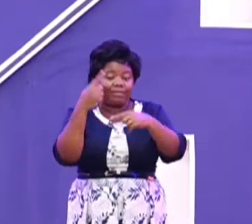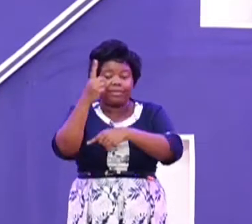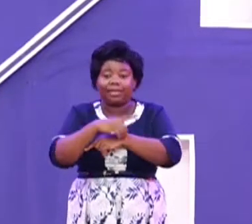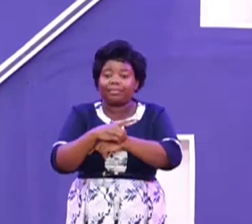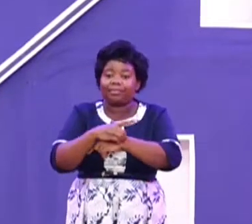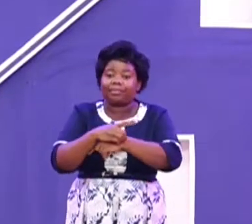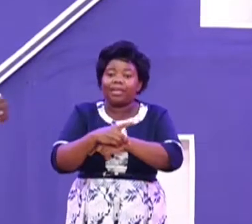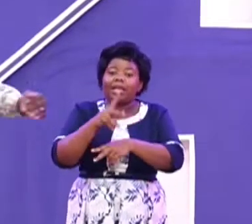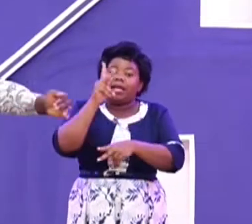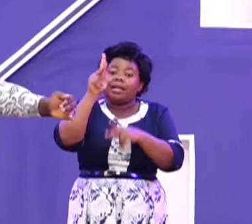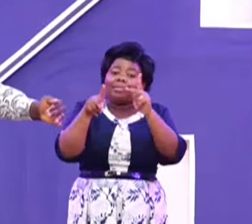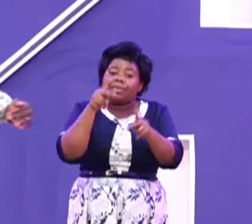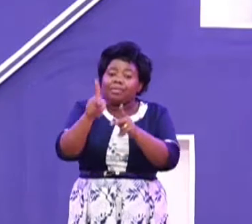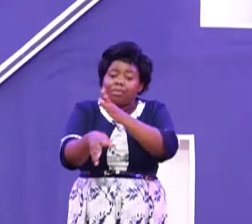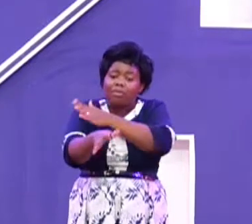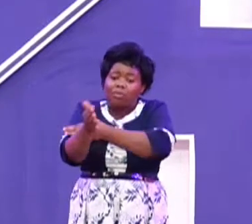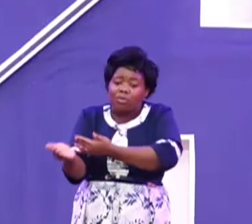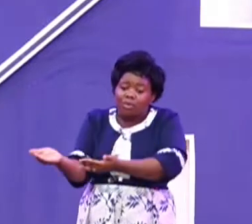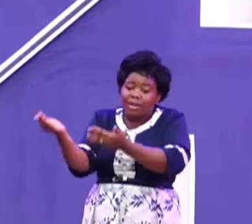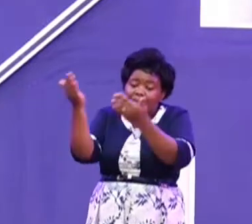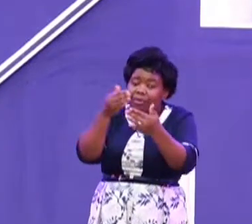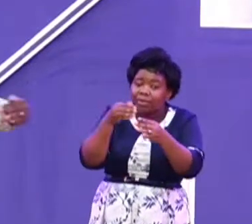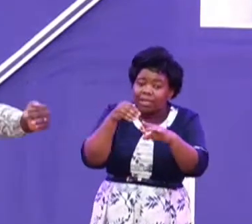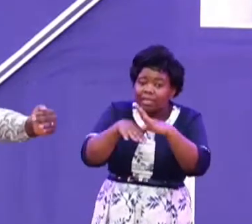The people who God has brought in your path